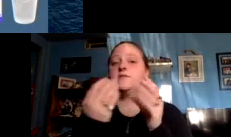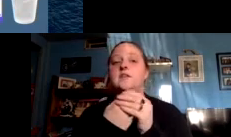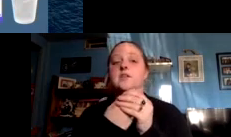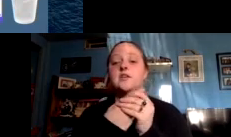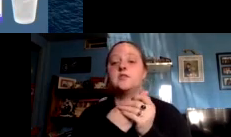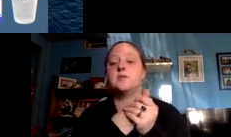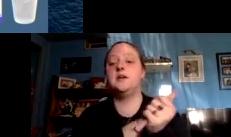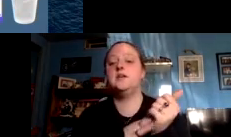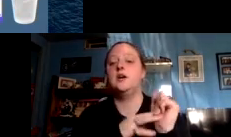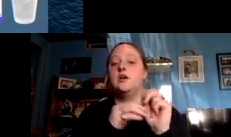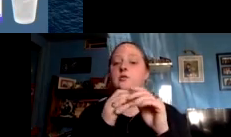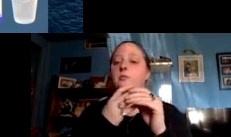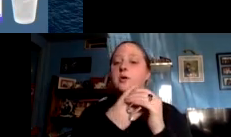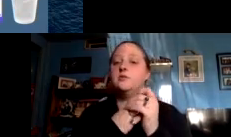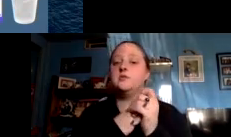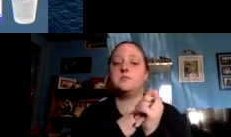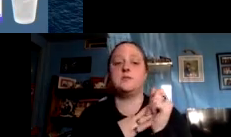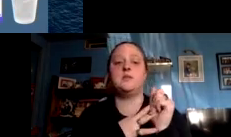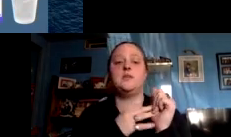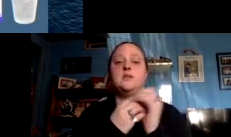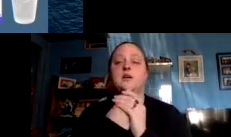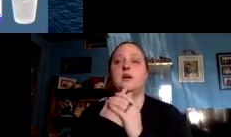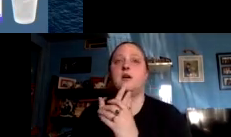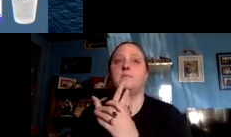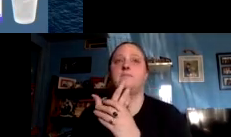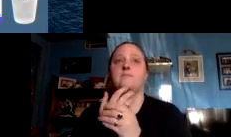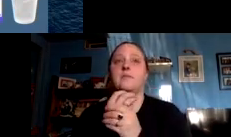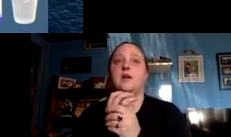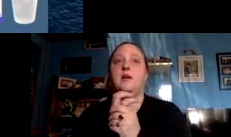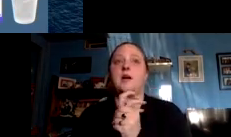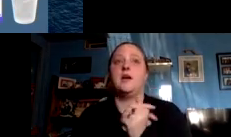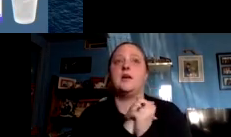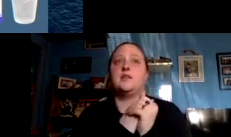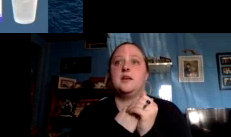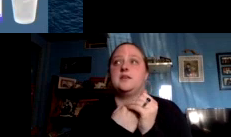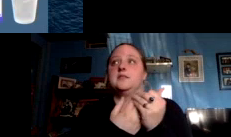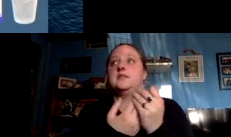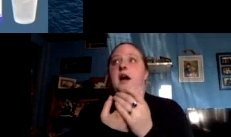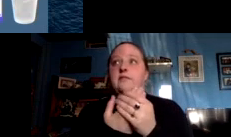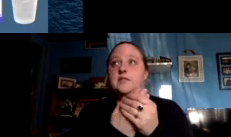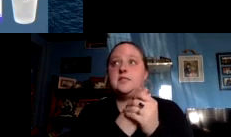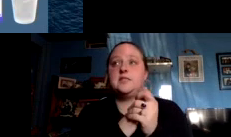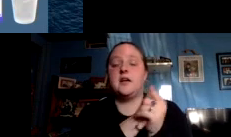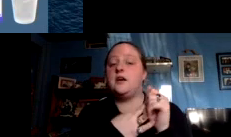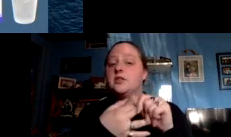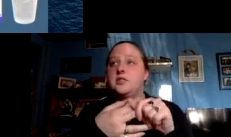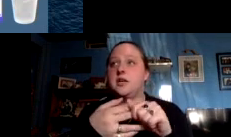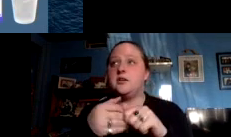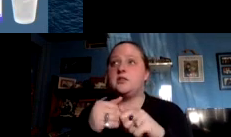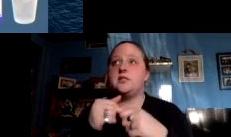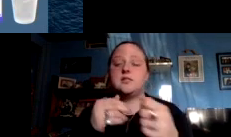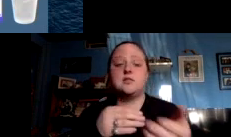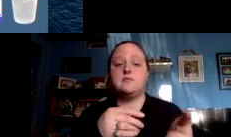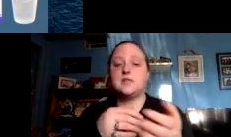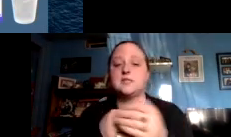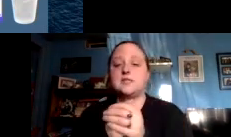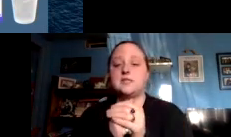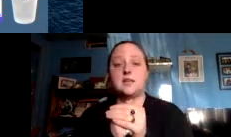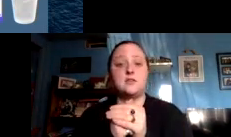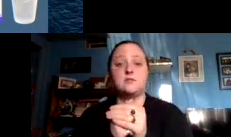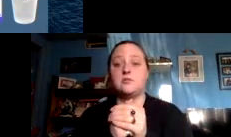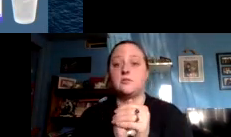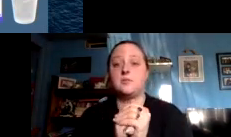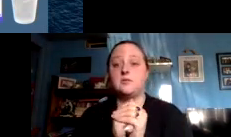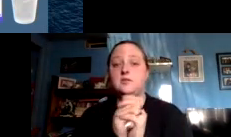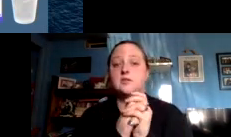if it's her fingers, right, her bones, maybe, and like it's obviously not her skeletal system because